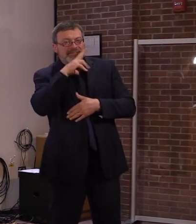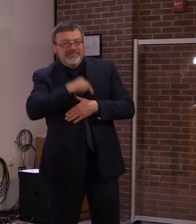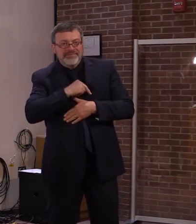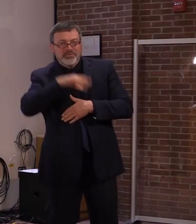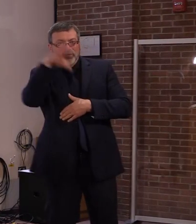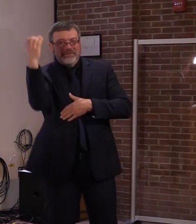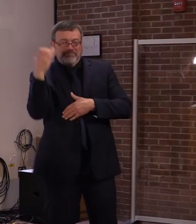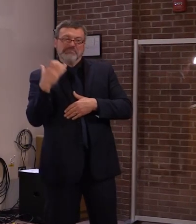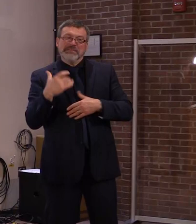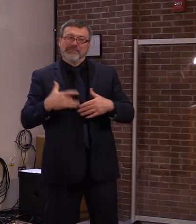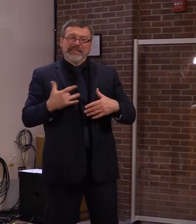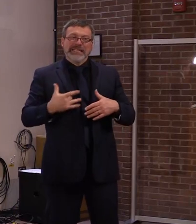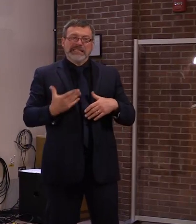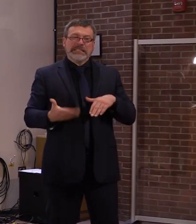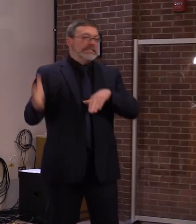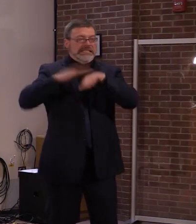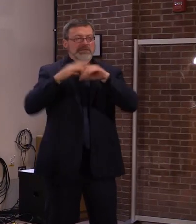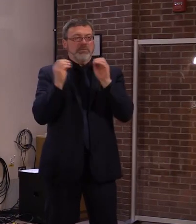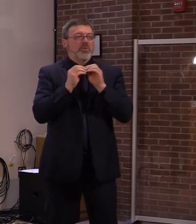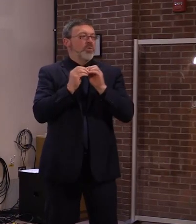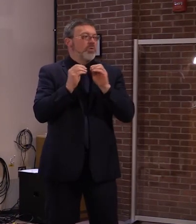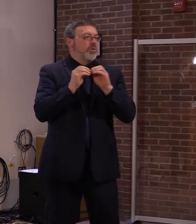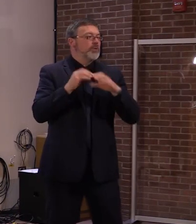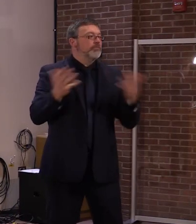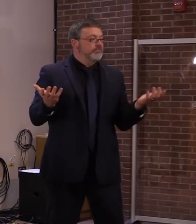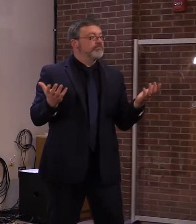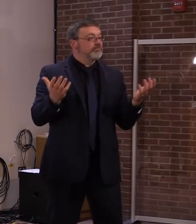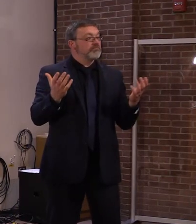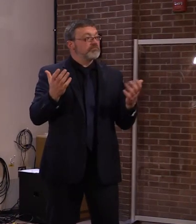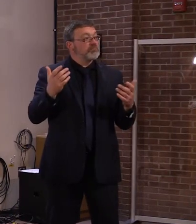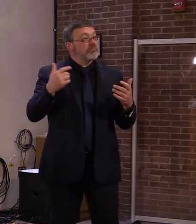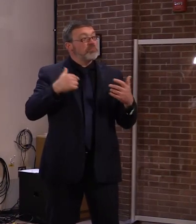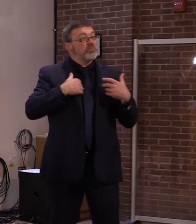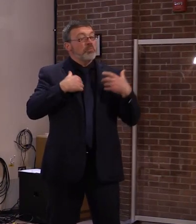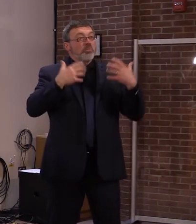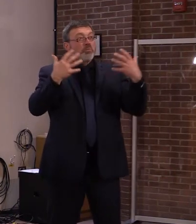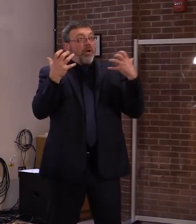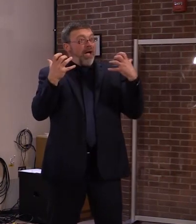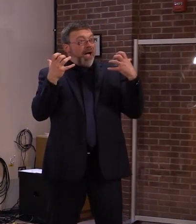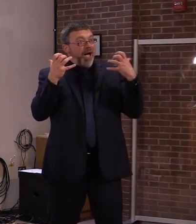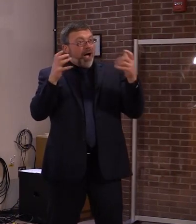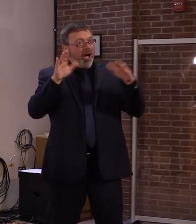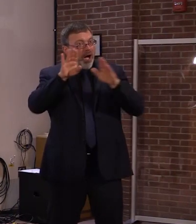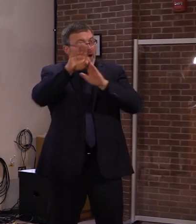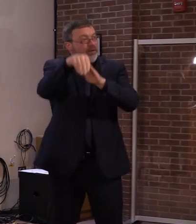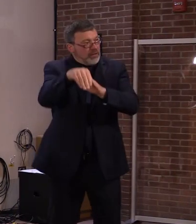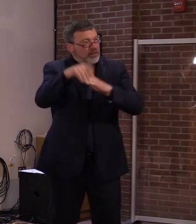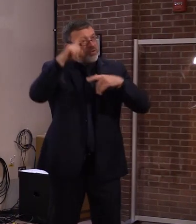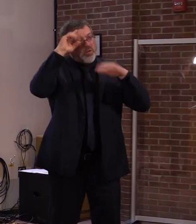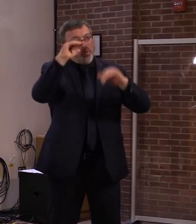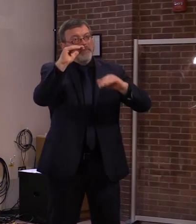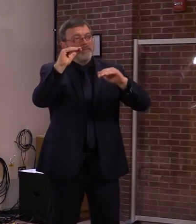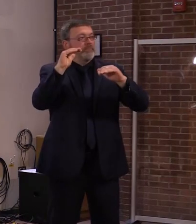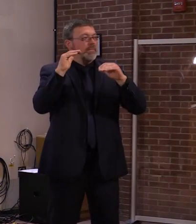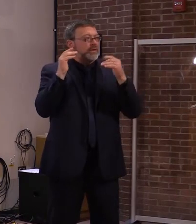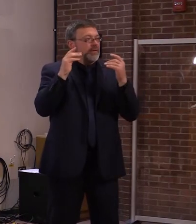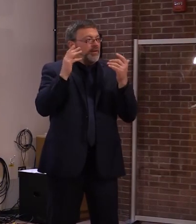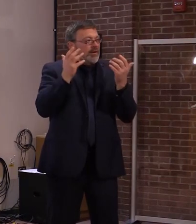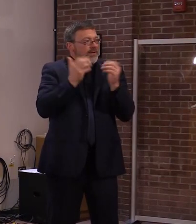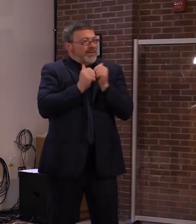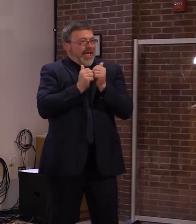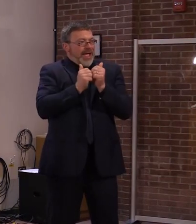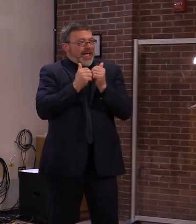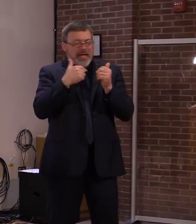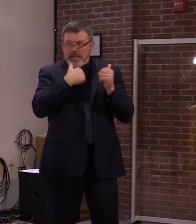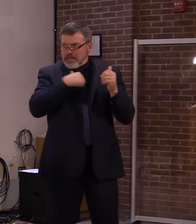as the governor said, we can certainly change that for the better based on our own decisions that we make, protecting the most vulnerable, protecting